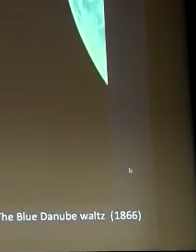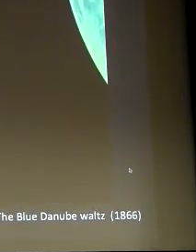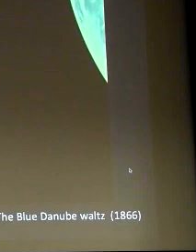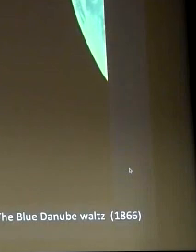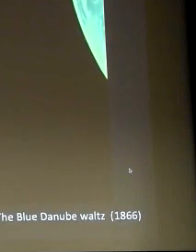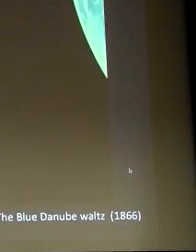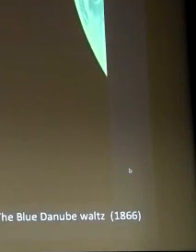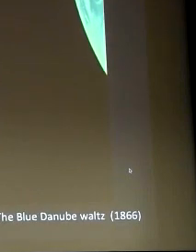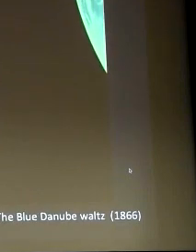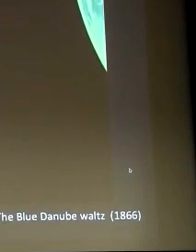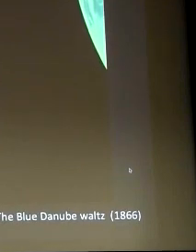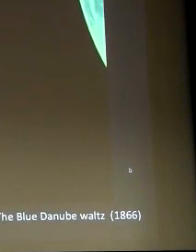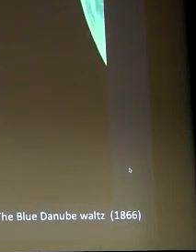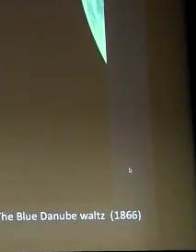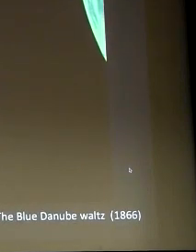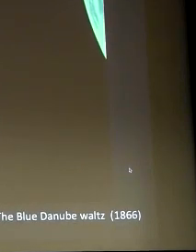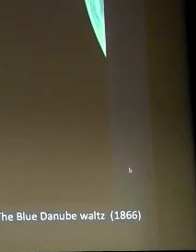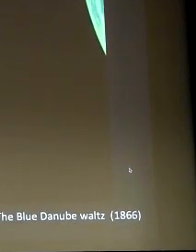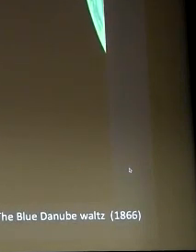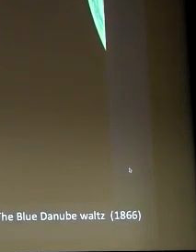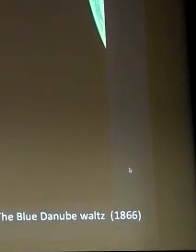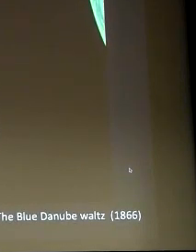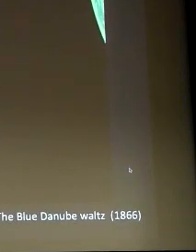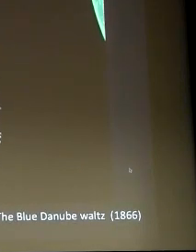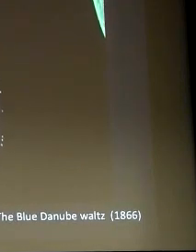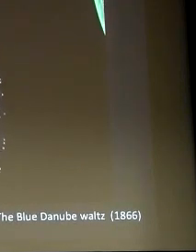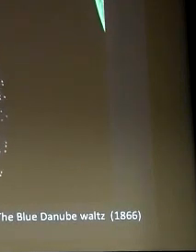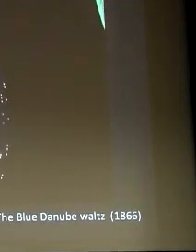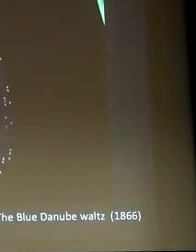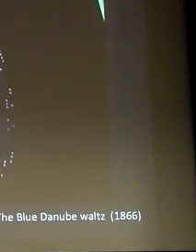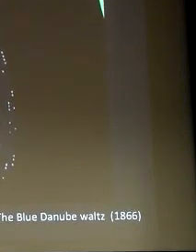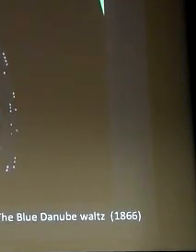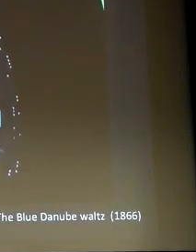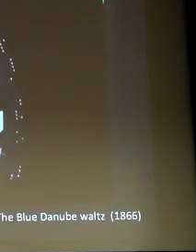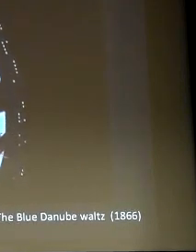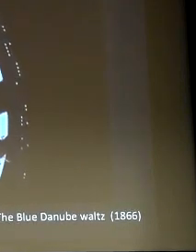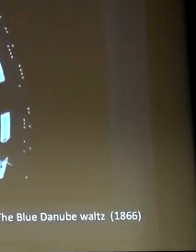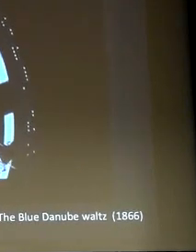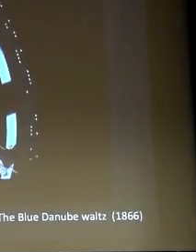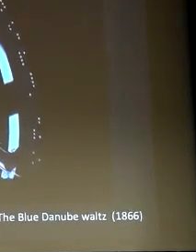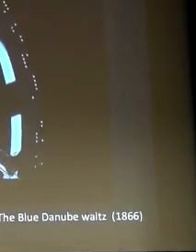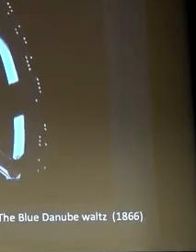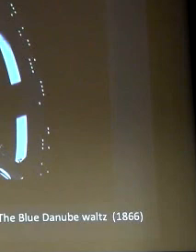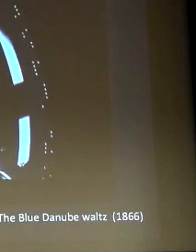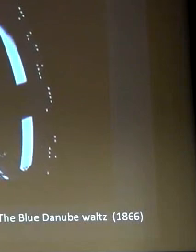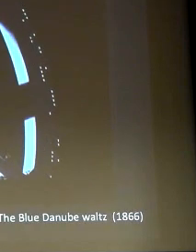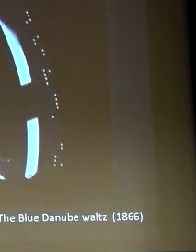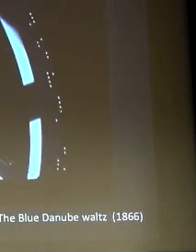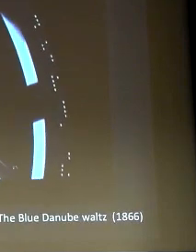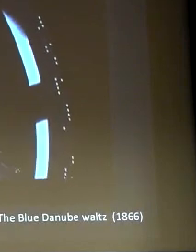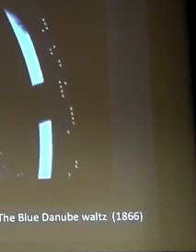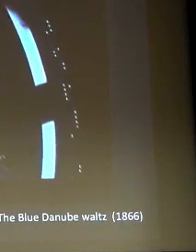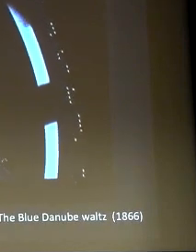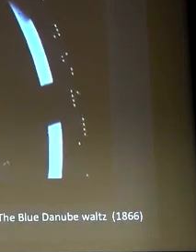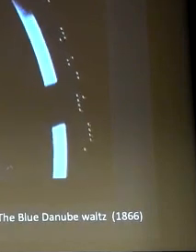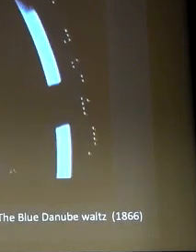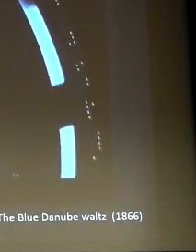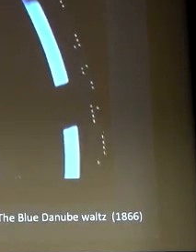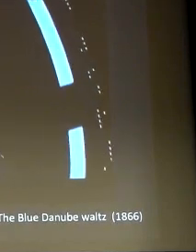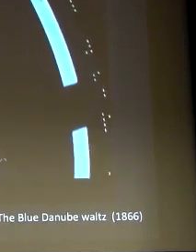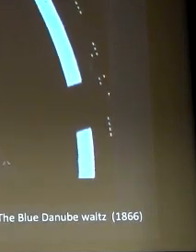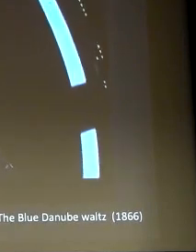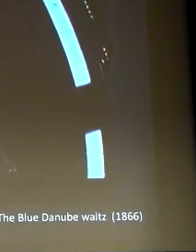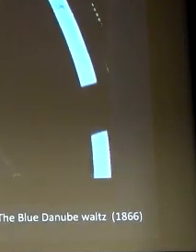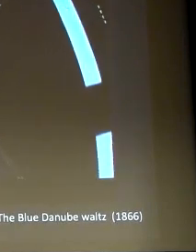So this scene is very much expressing the grace of space travel. It's expressing the confidence that humanity